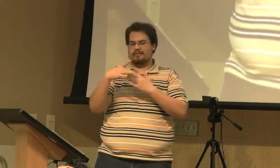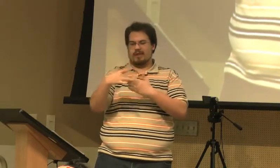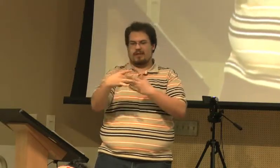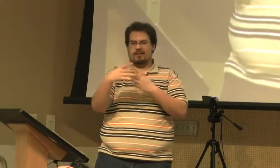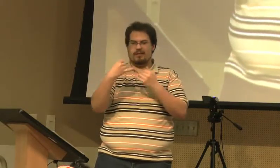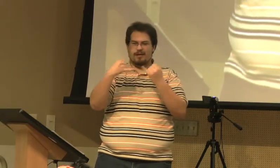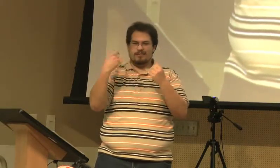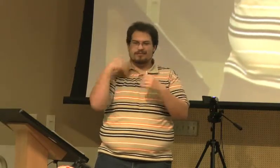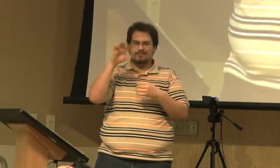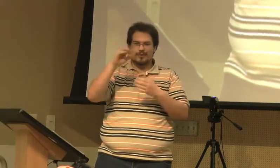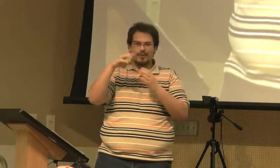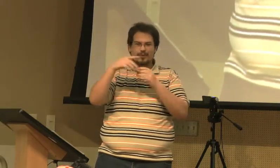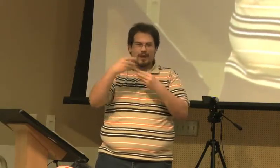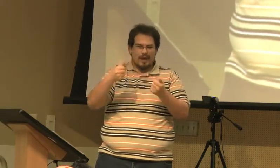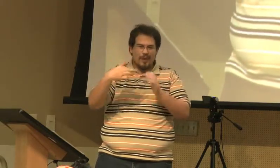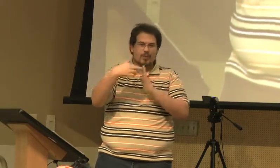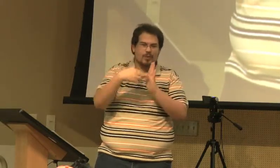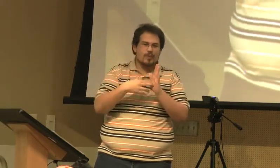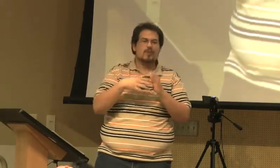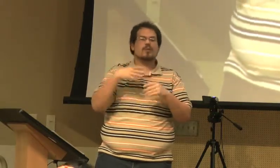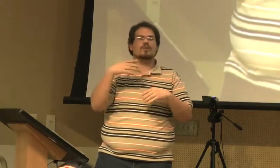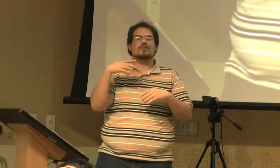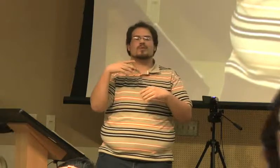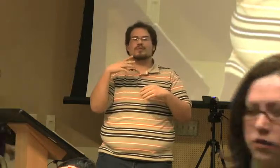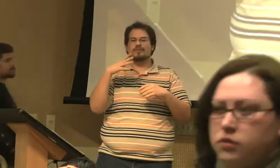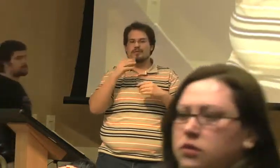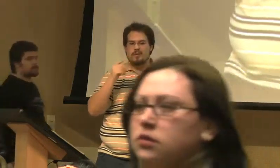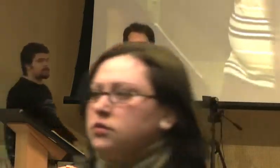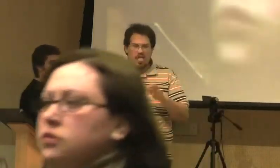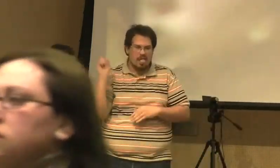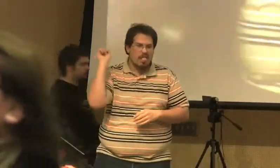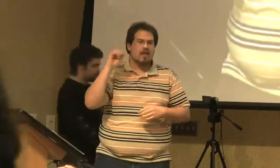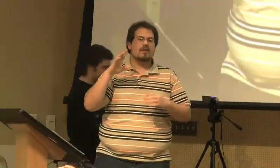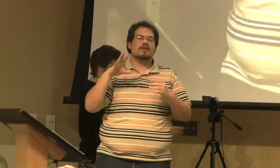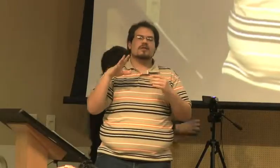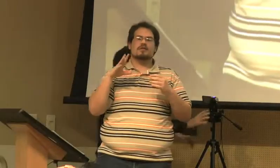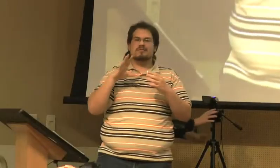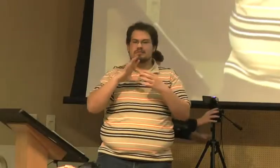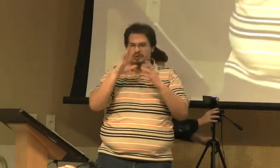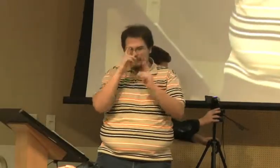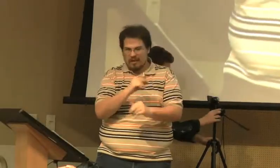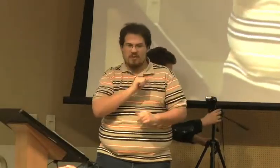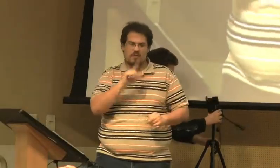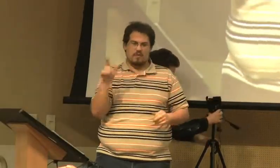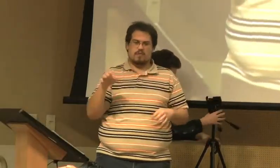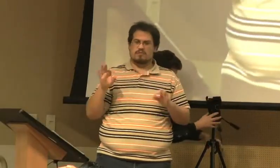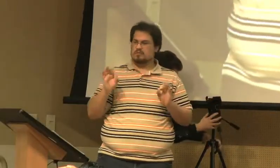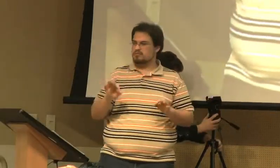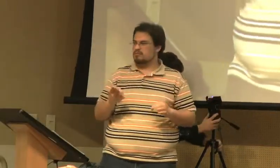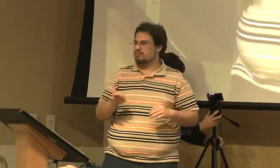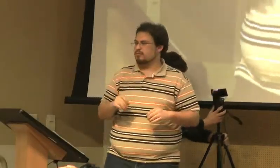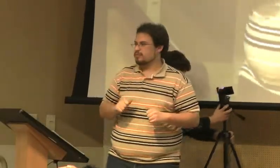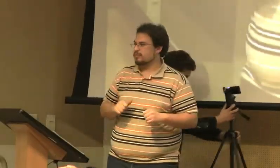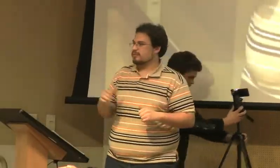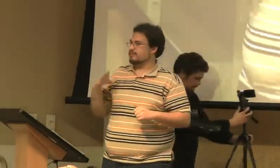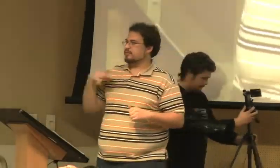time, remember, we are going to have this on videotape, so we want to make sure everybody has access and to